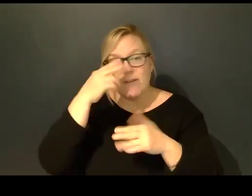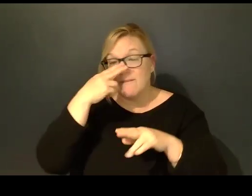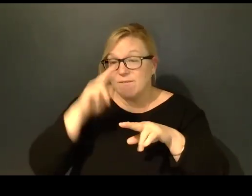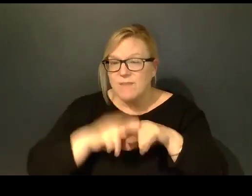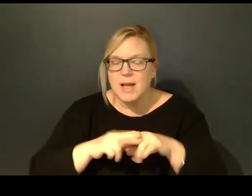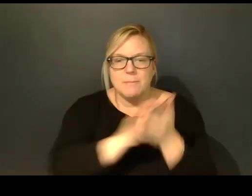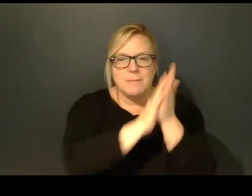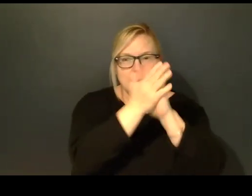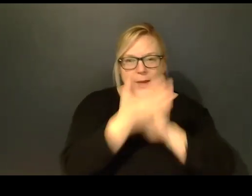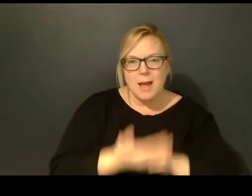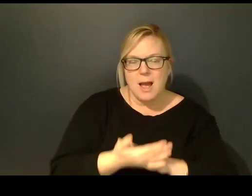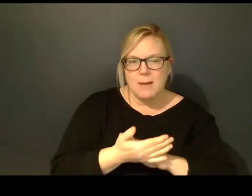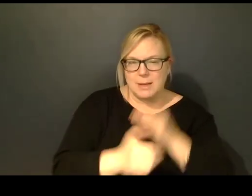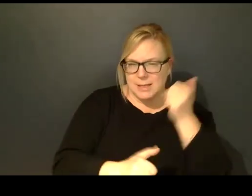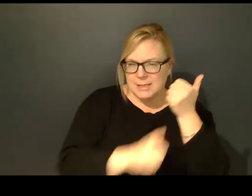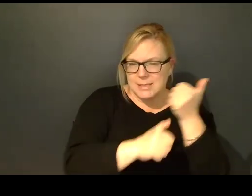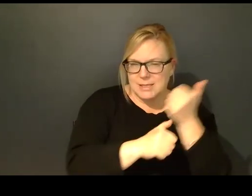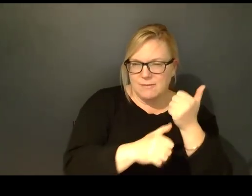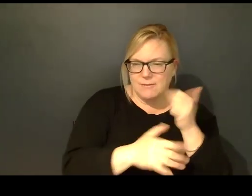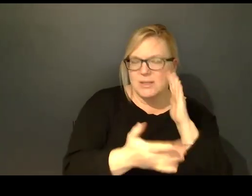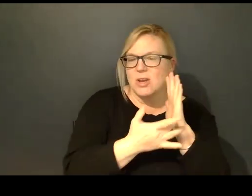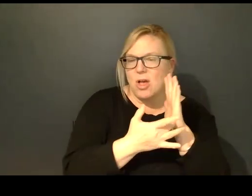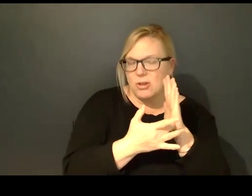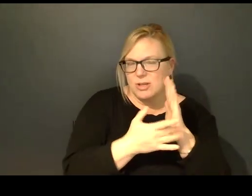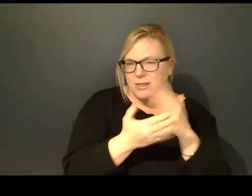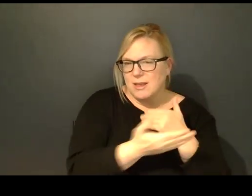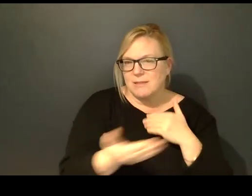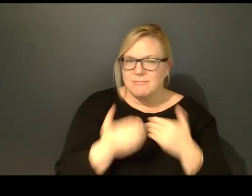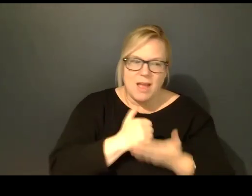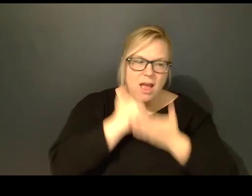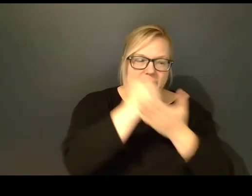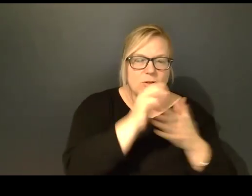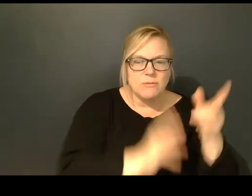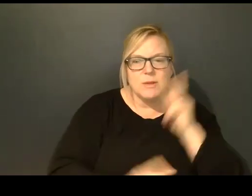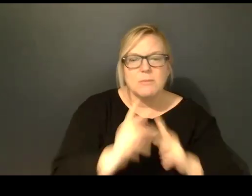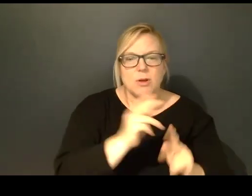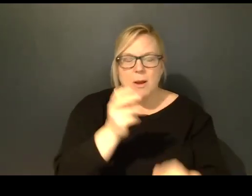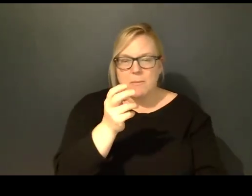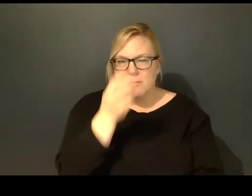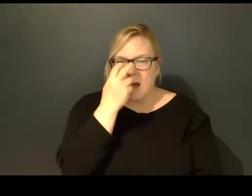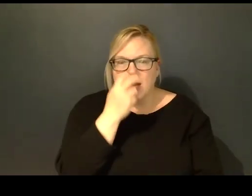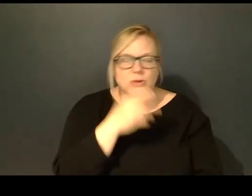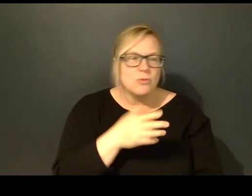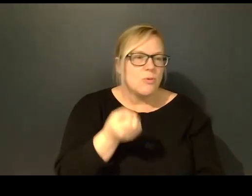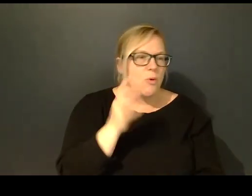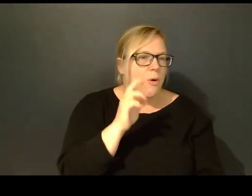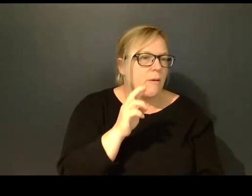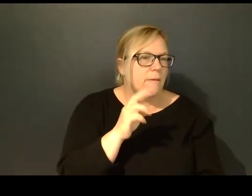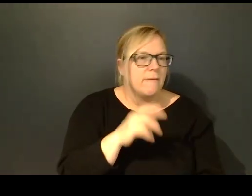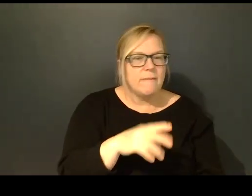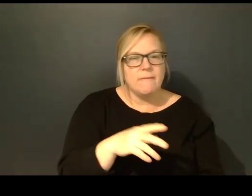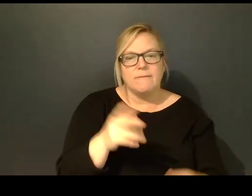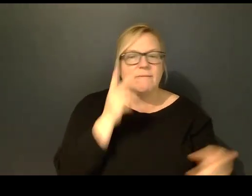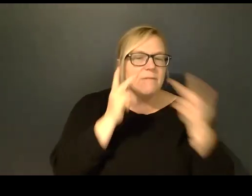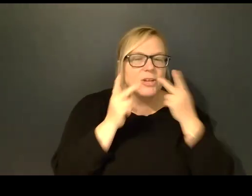become a tool that is then very helpful to people in the blind and visually impaired community or folks with other disabilities. So yeah, just wanted